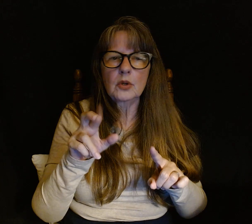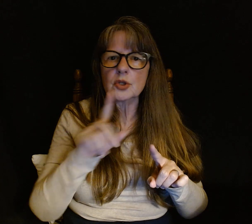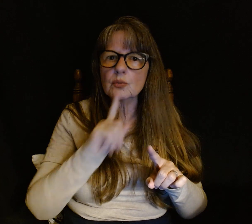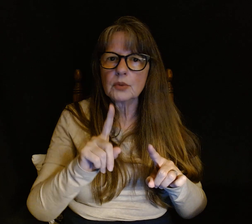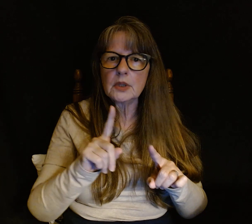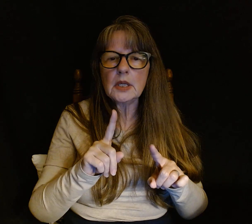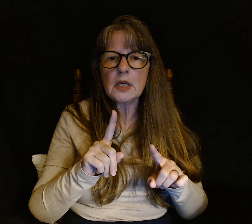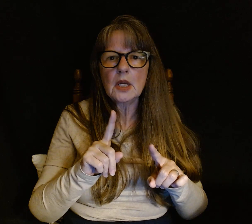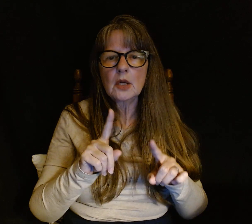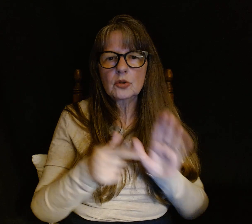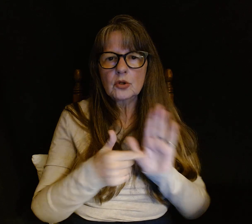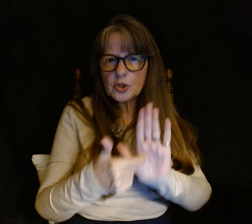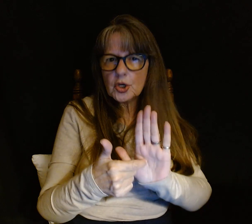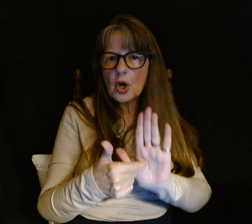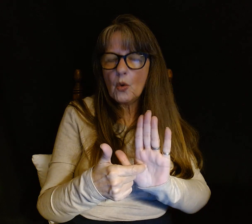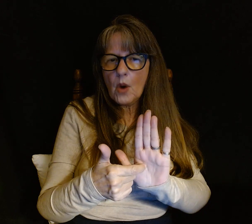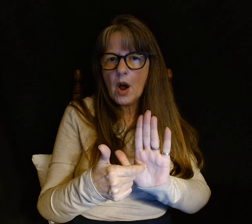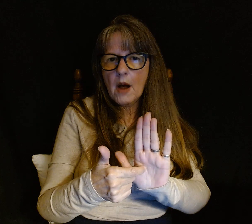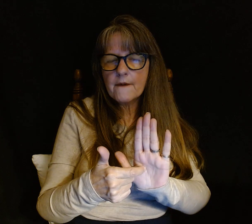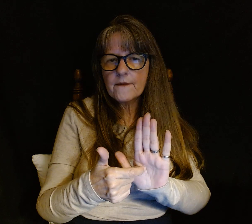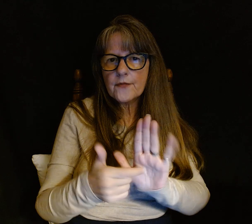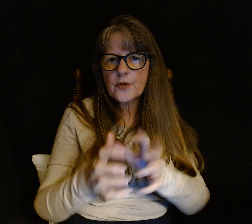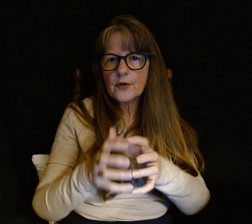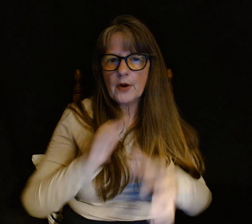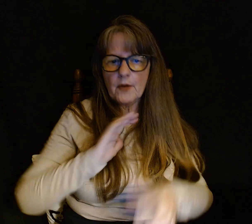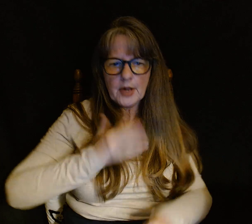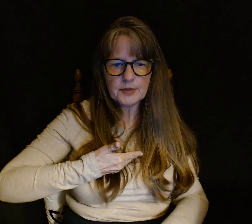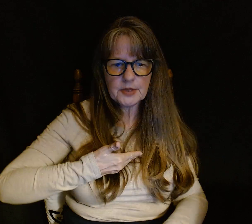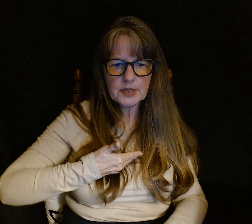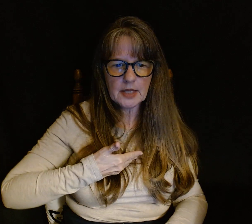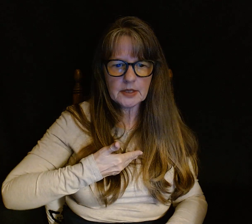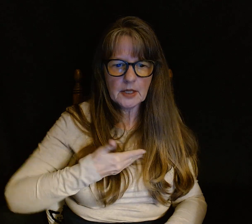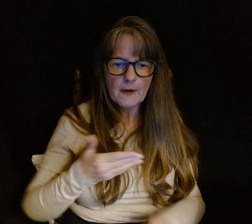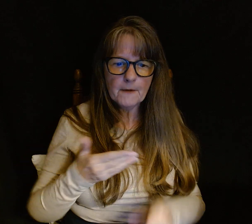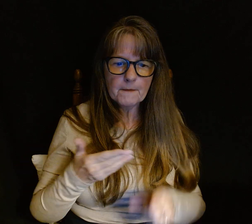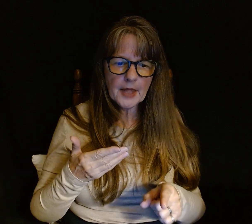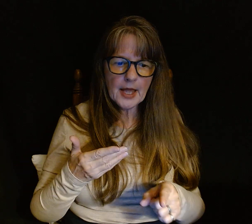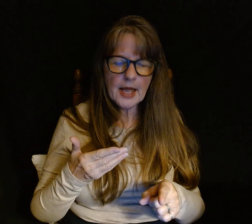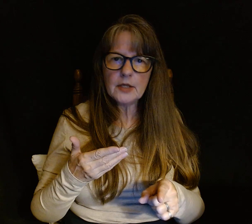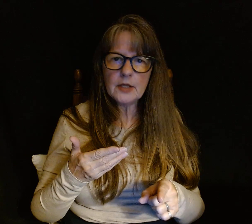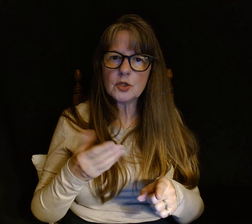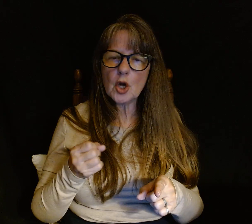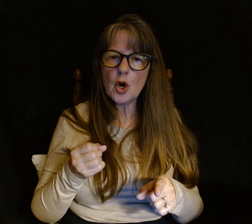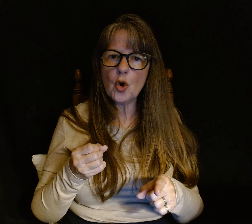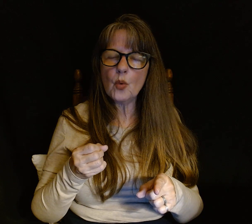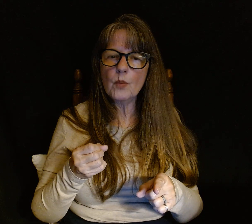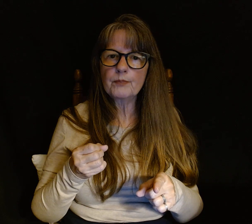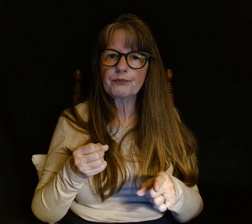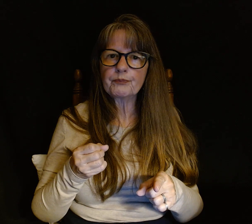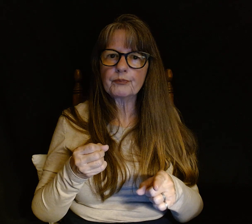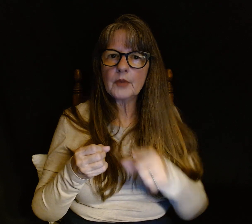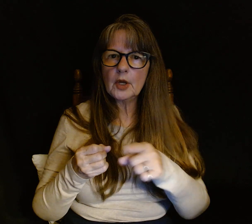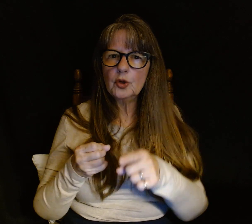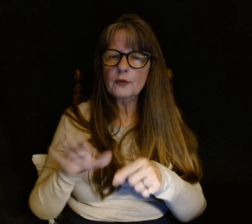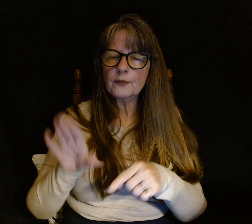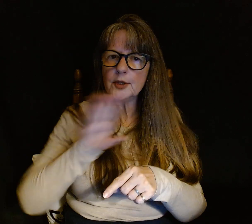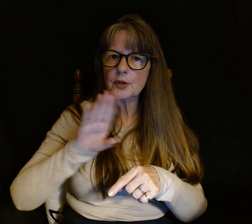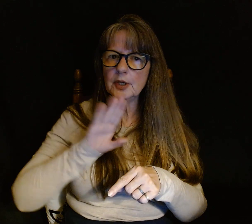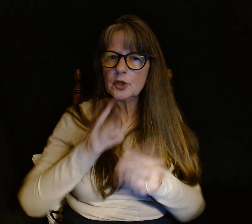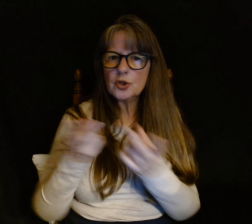a really show of they're very upset. And so you're frustrated because you don't know what